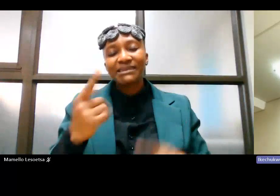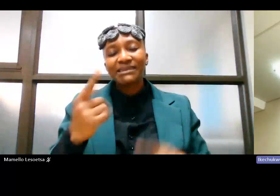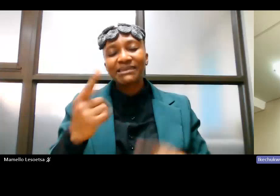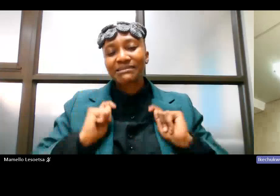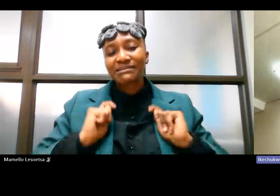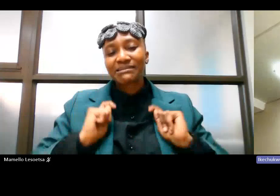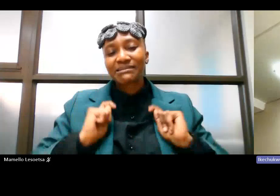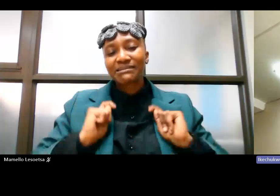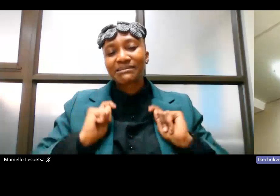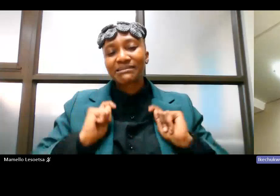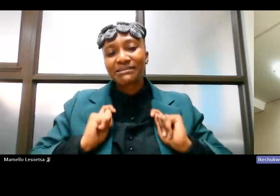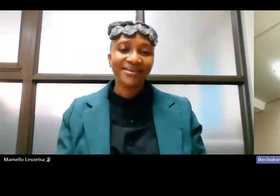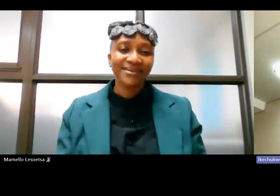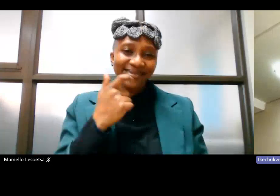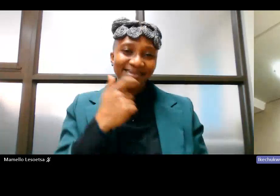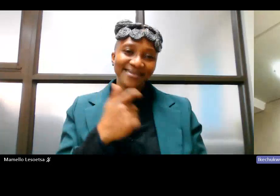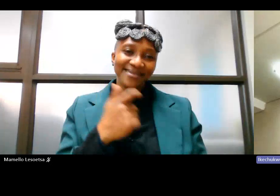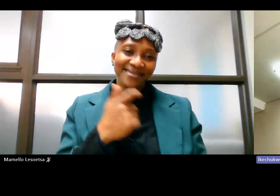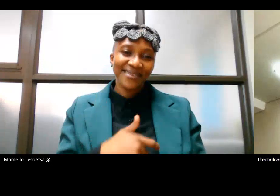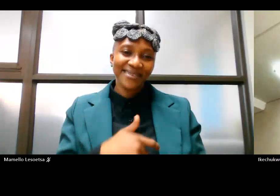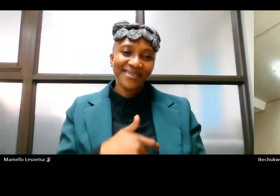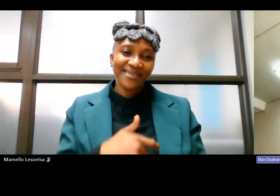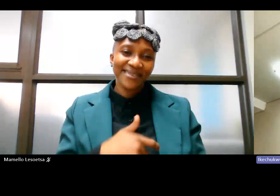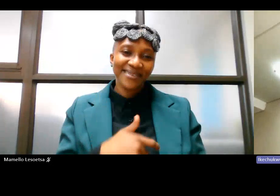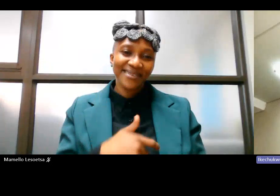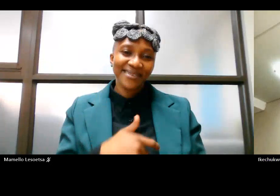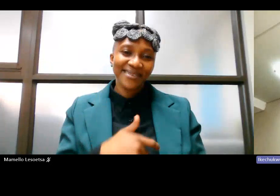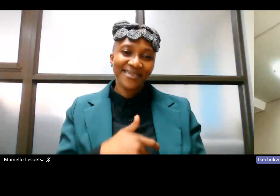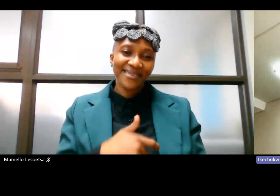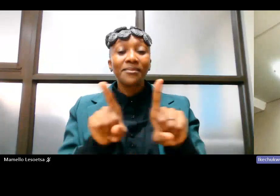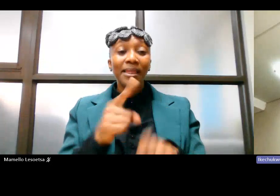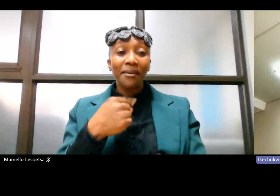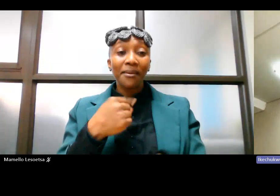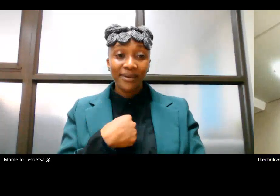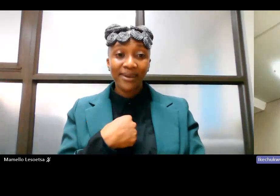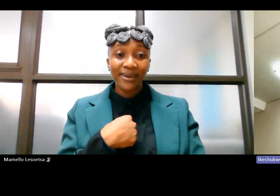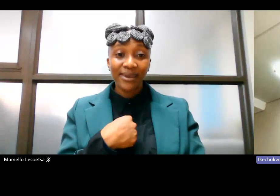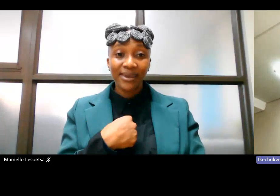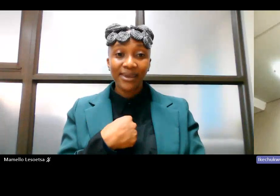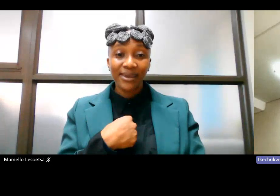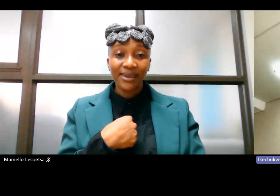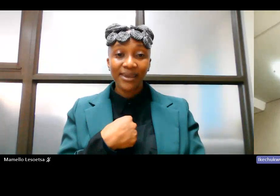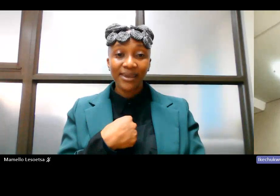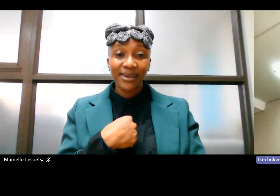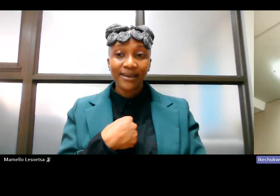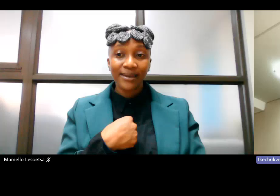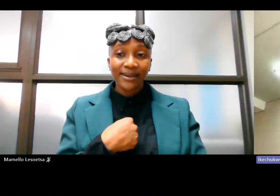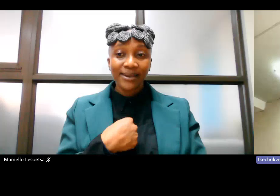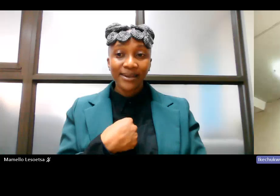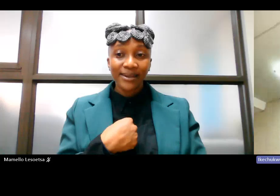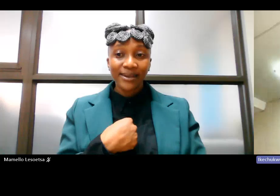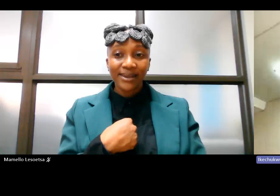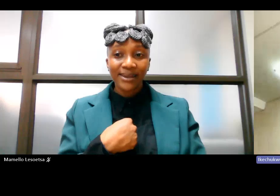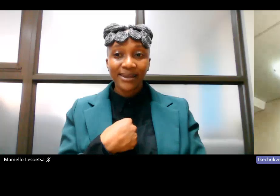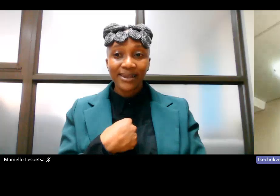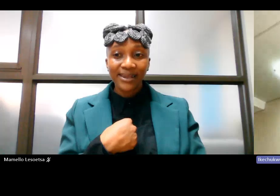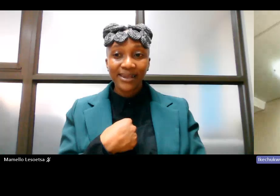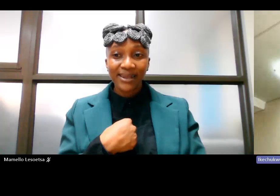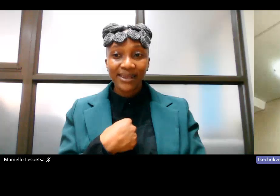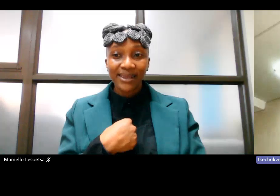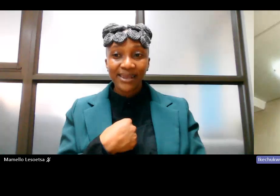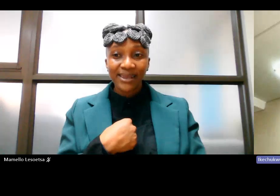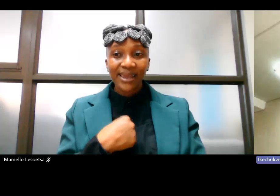Thanks, Natty. And it's similar to me. I get barely about 3-4 hours sleep, in a day